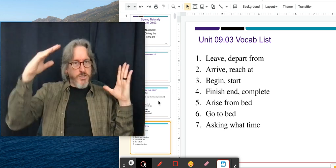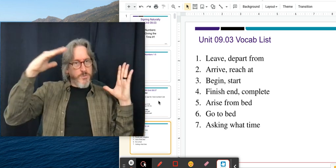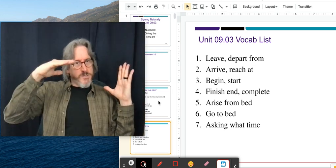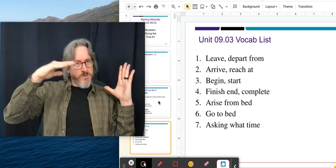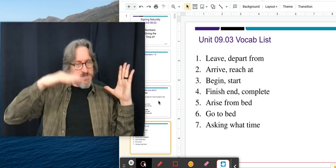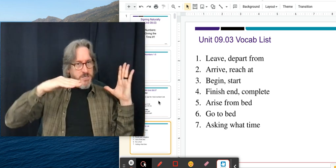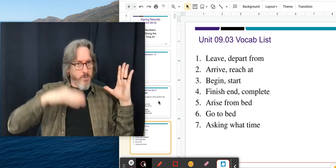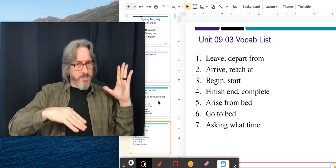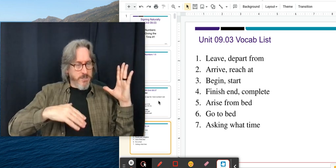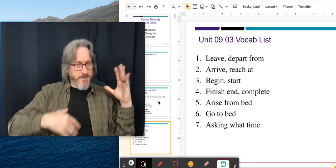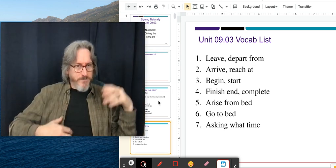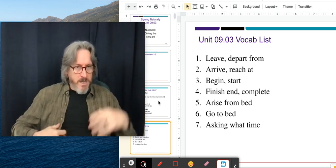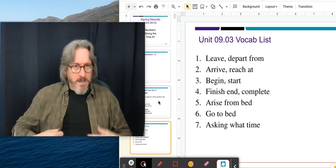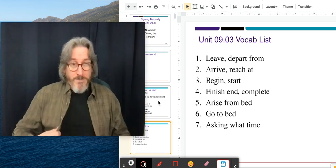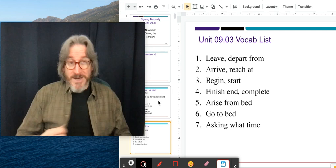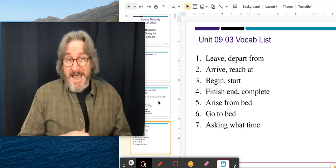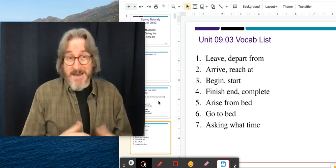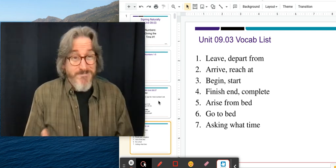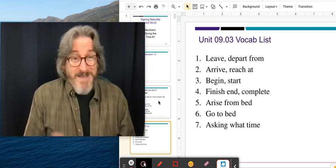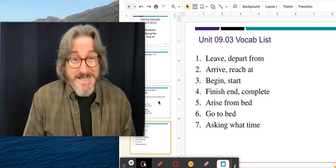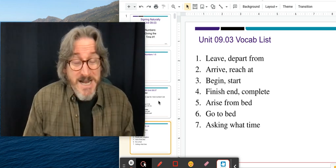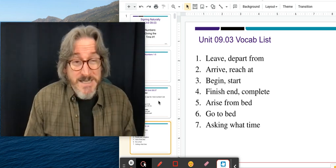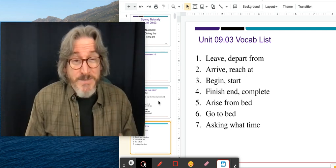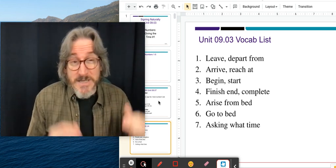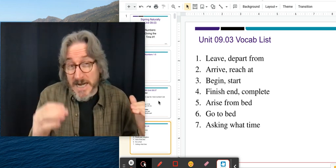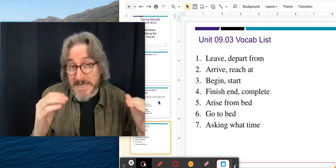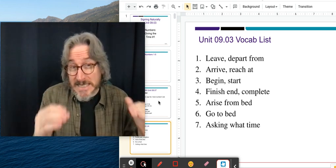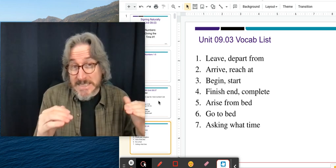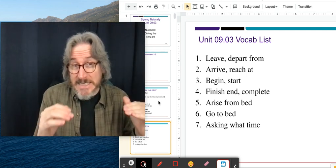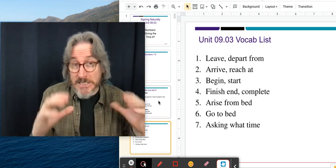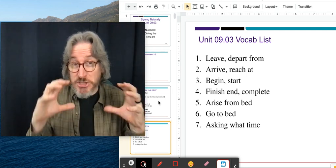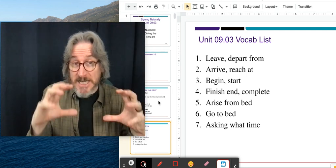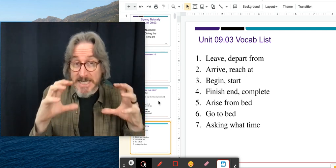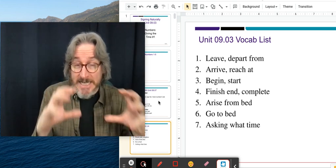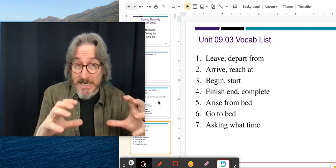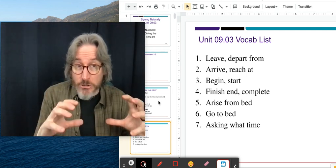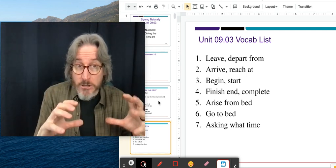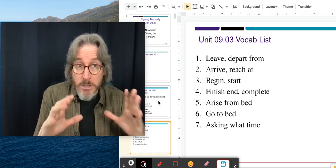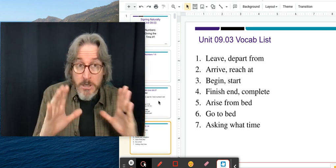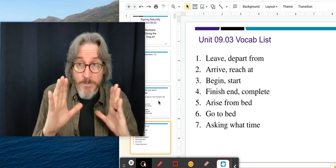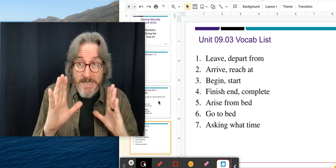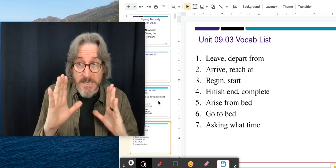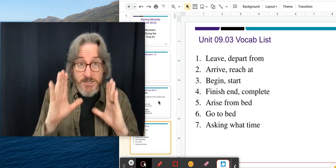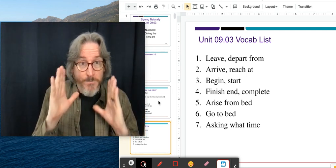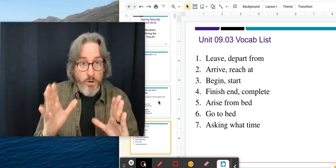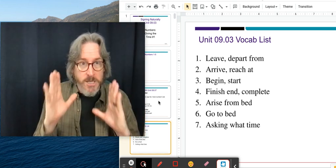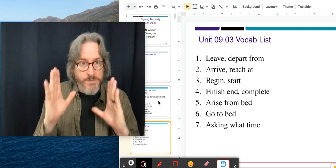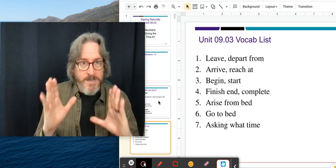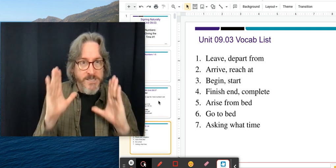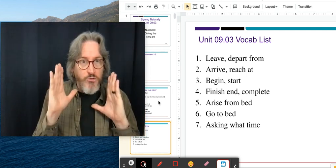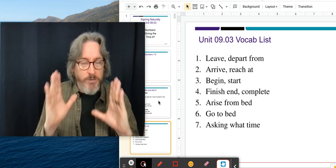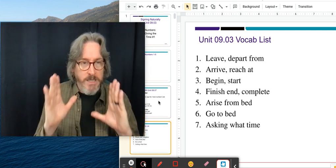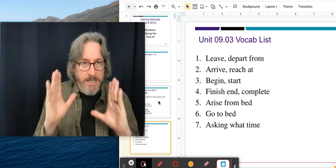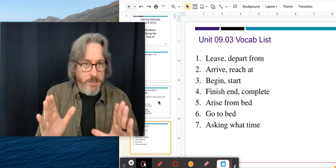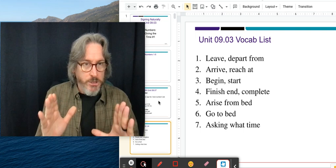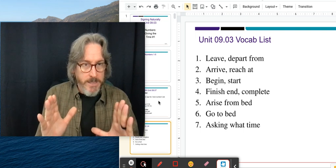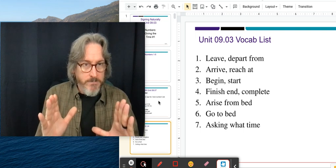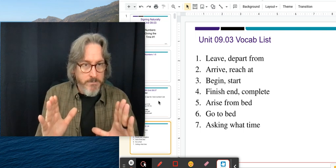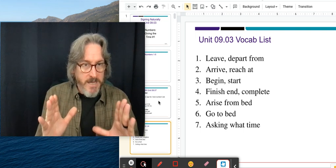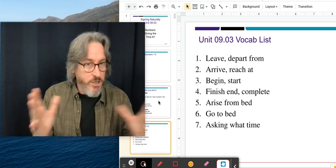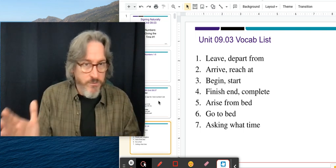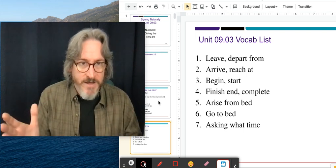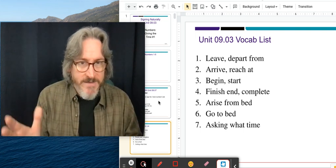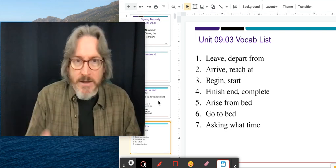that you can do it sort of sequentially. But again, it's not something that I need to teach in here because the book explains it really